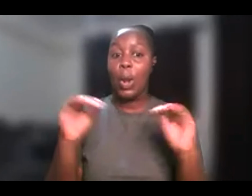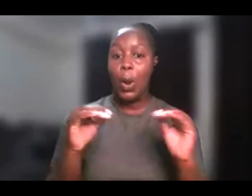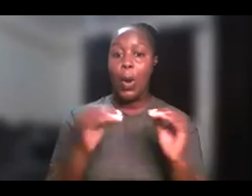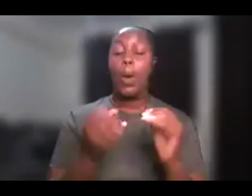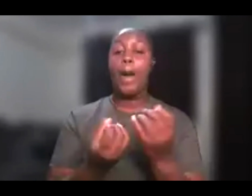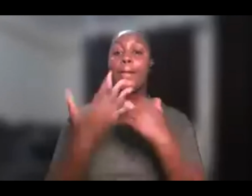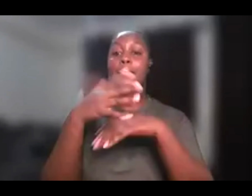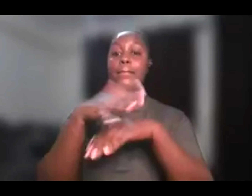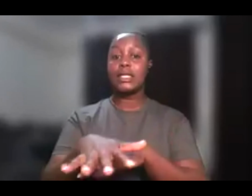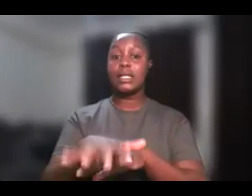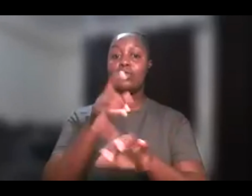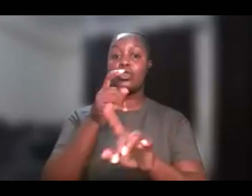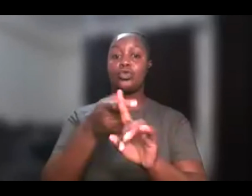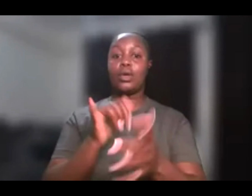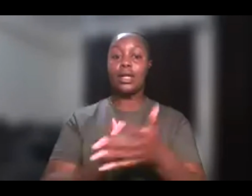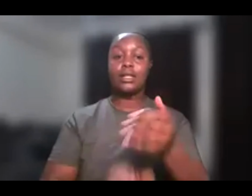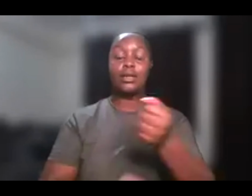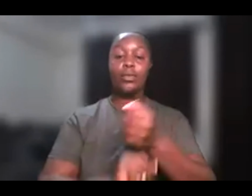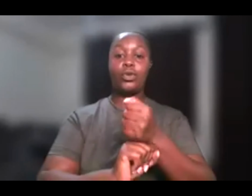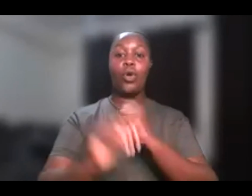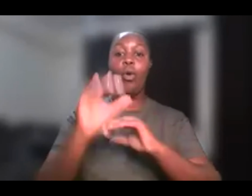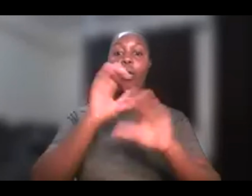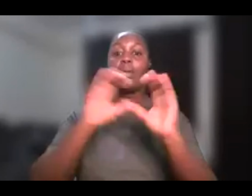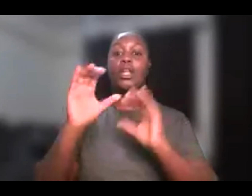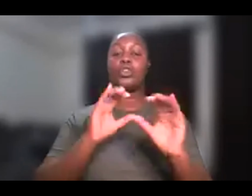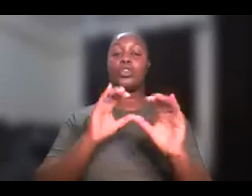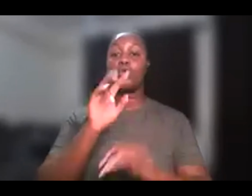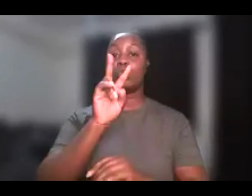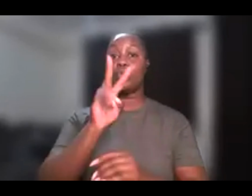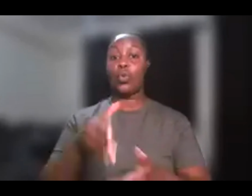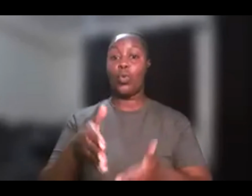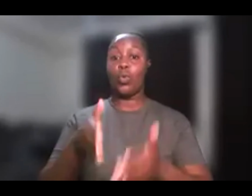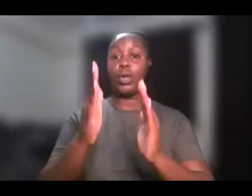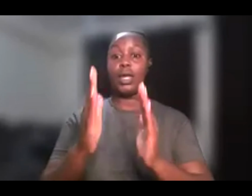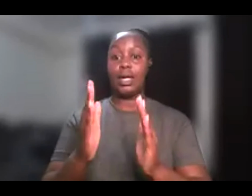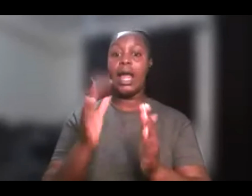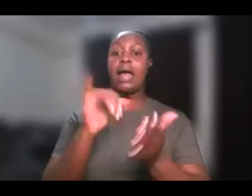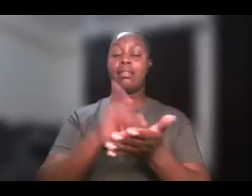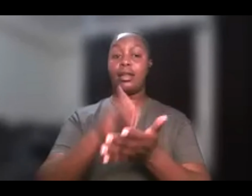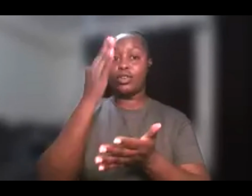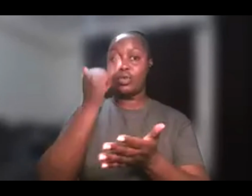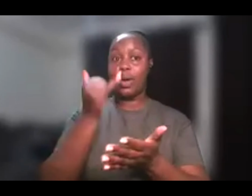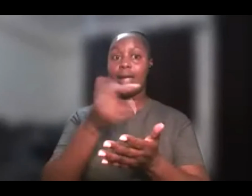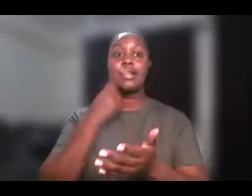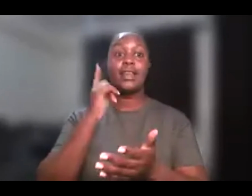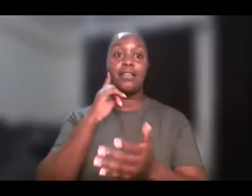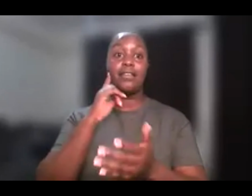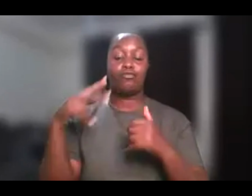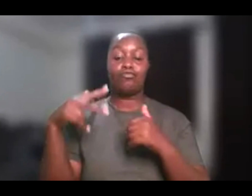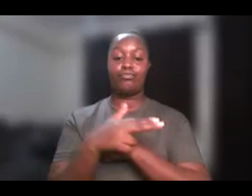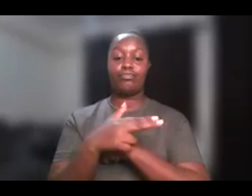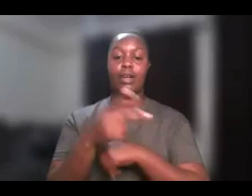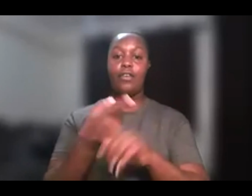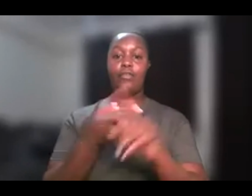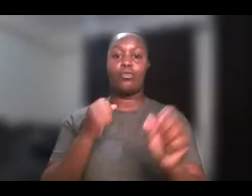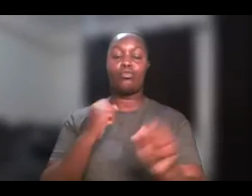so that means that the deaf people are cut off from jobs, education, or even quality healthcare. Solutions that even exist today don't